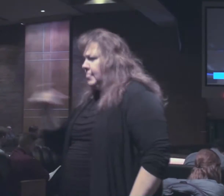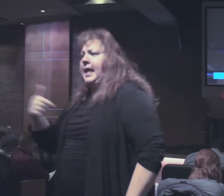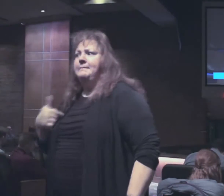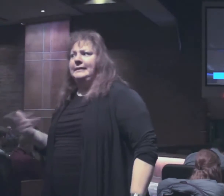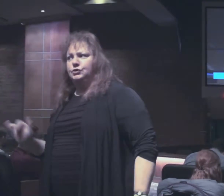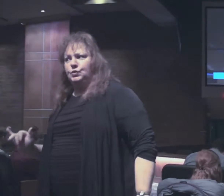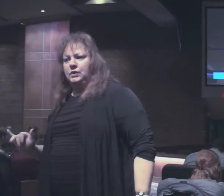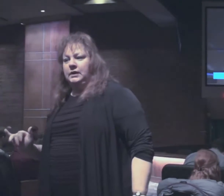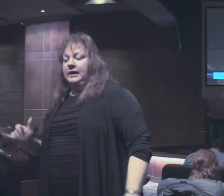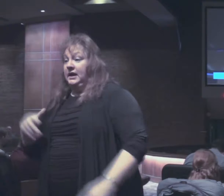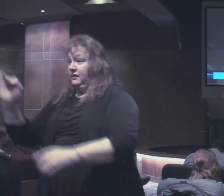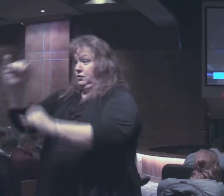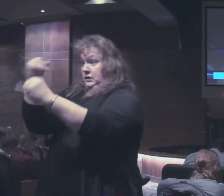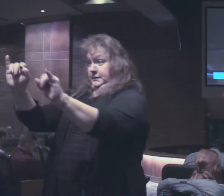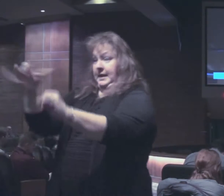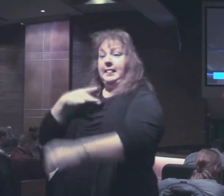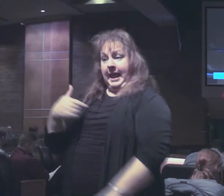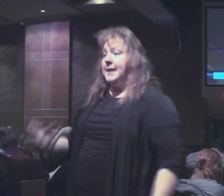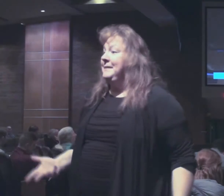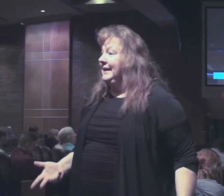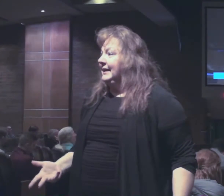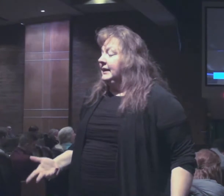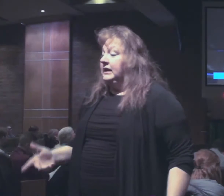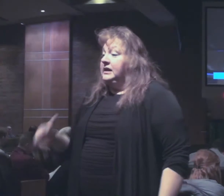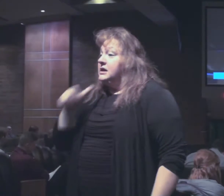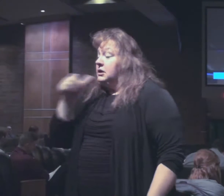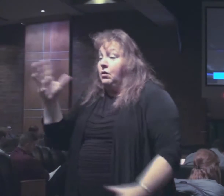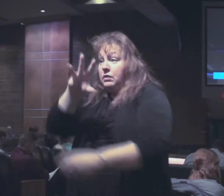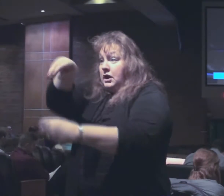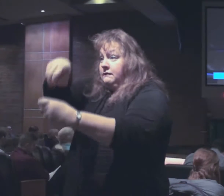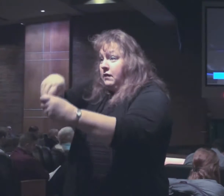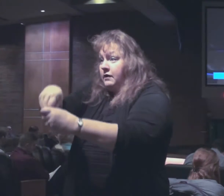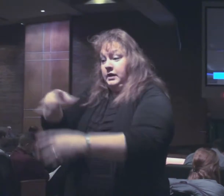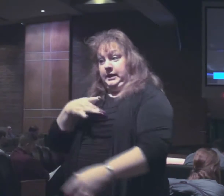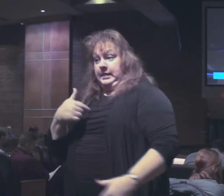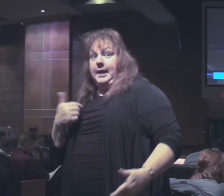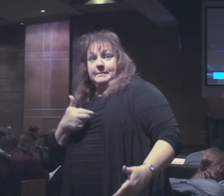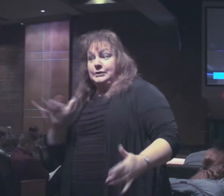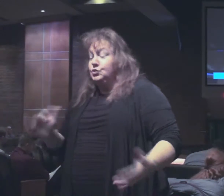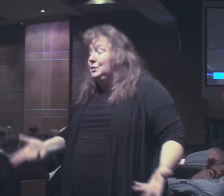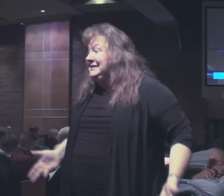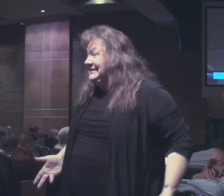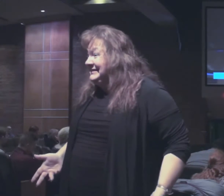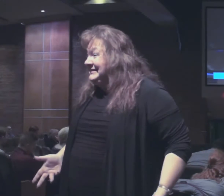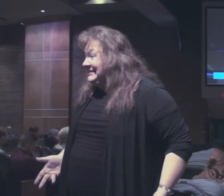Republican, you ought to like us. If you're an independent, you ought to like us. And if you don't get involved at all, you ought to like us.